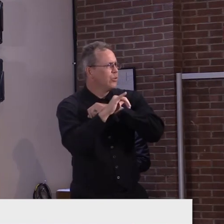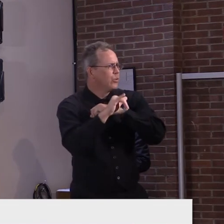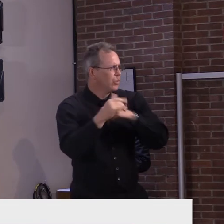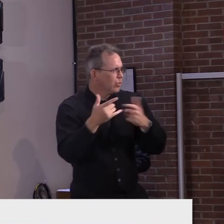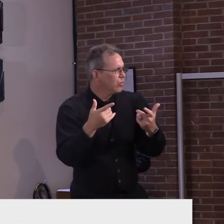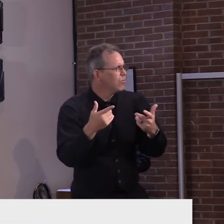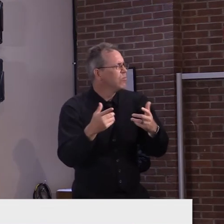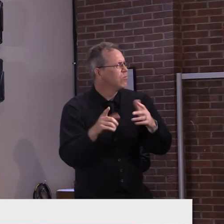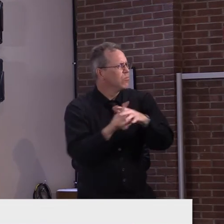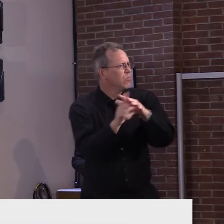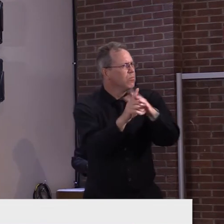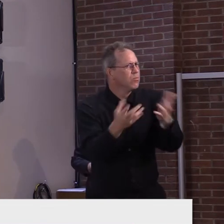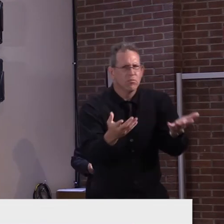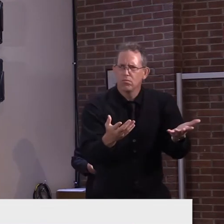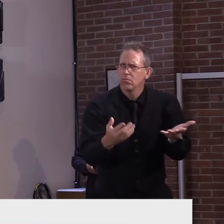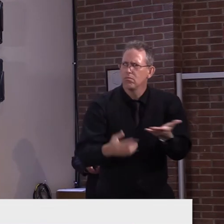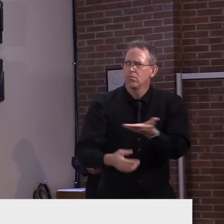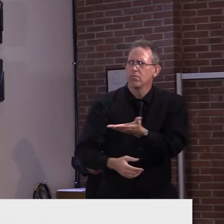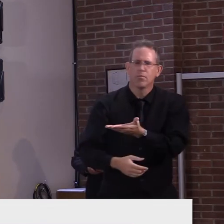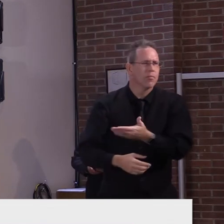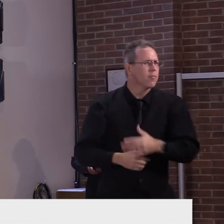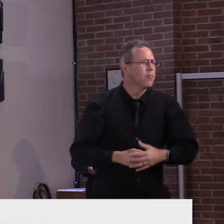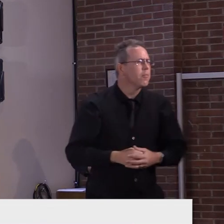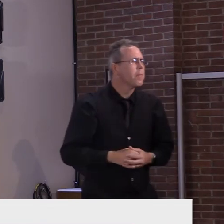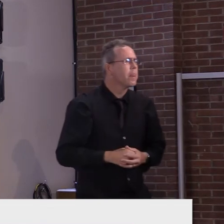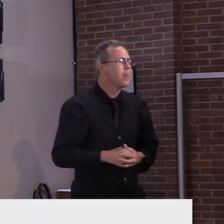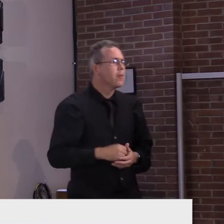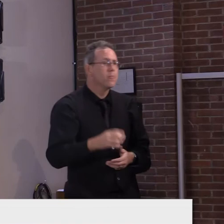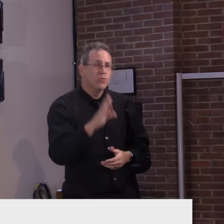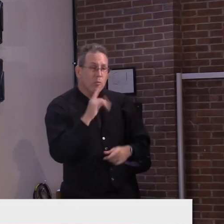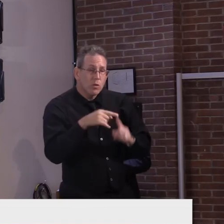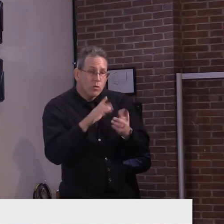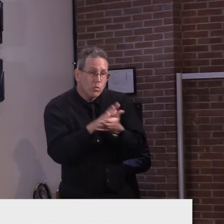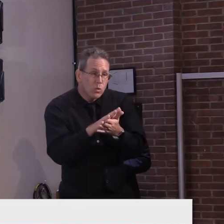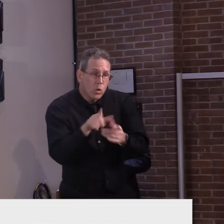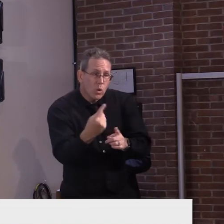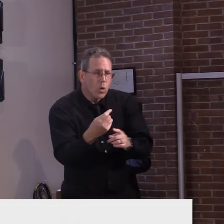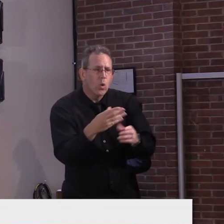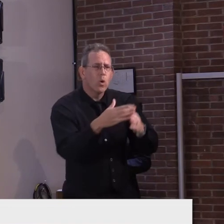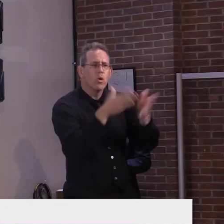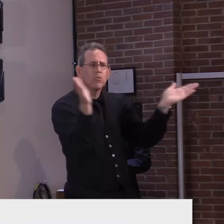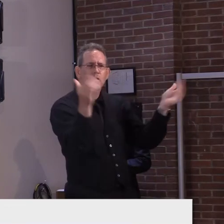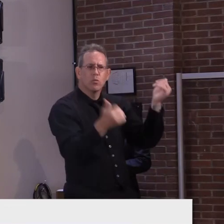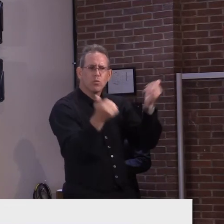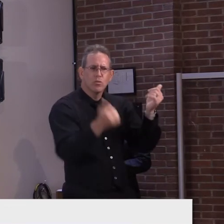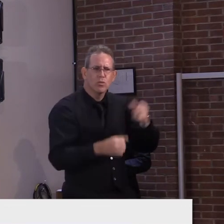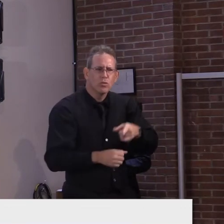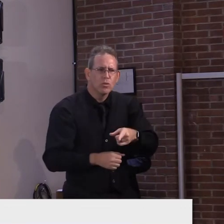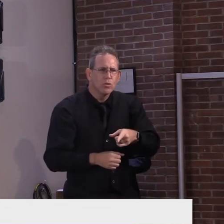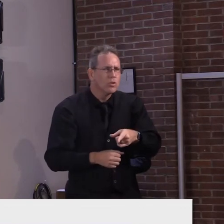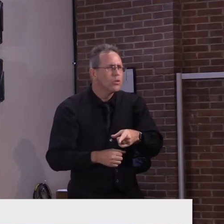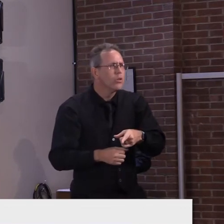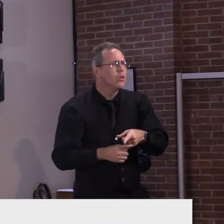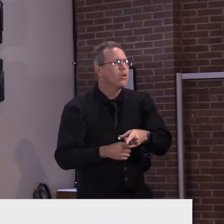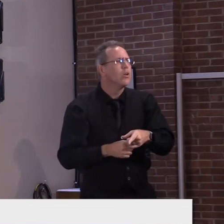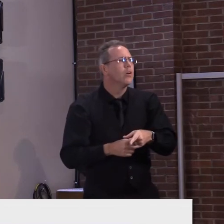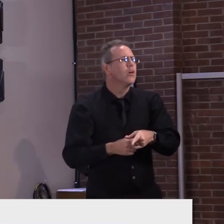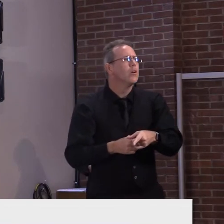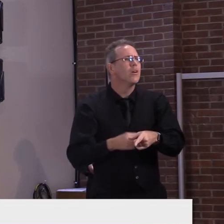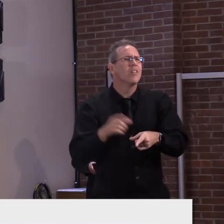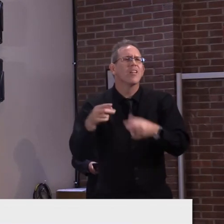So this has nothing to do with the schools. You're just talking in general across the communities, the county? Well, just from we